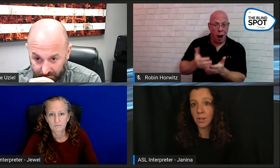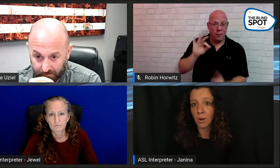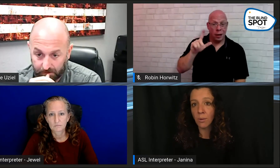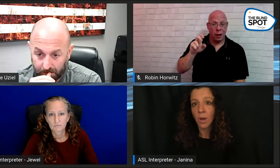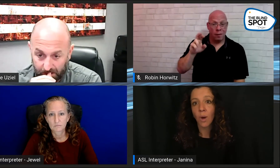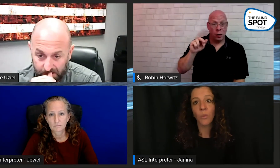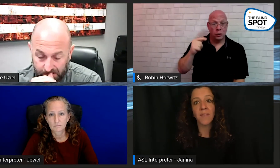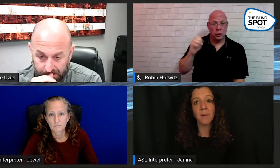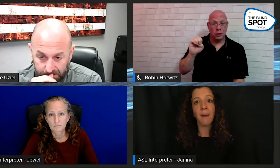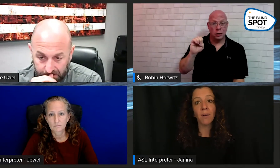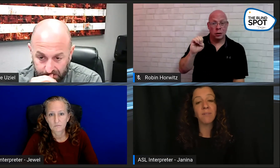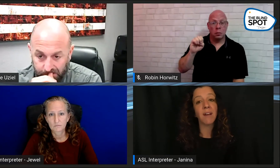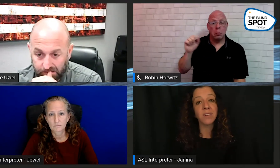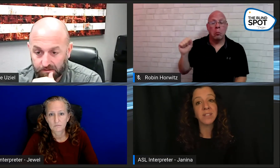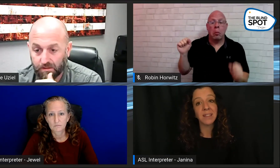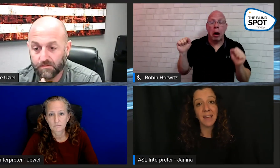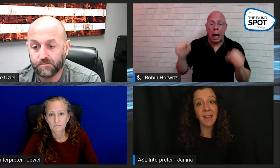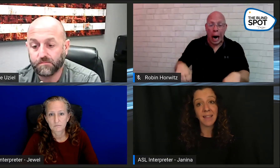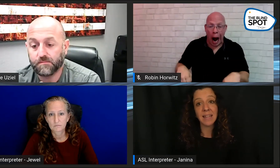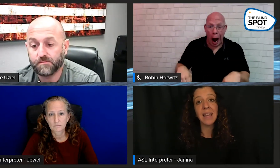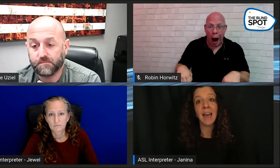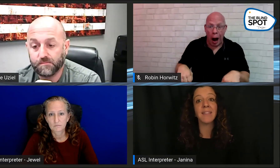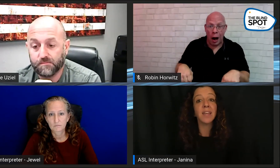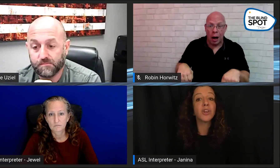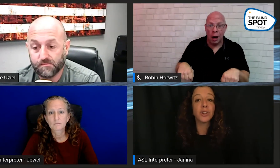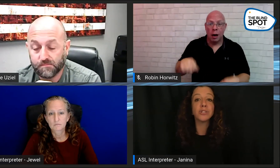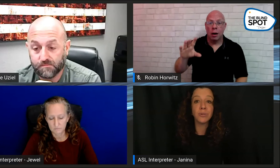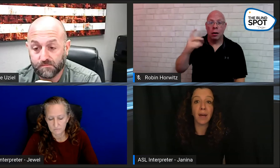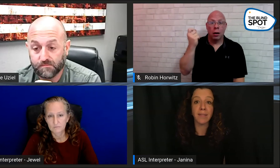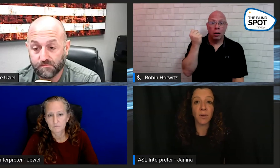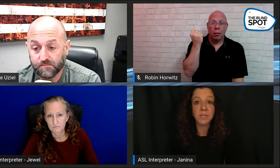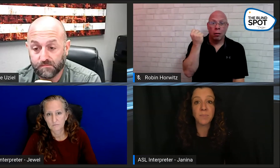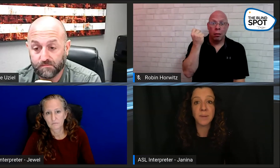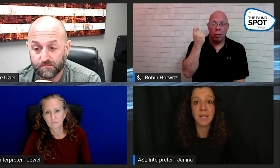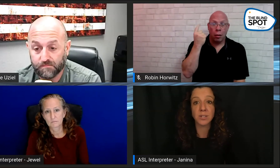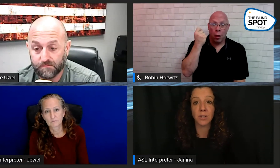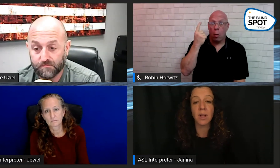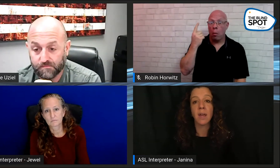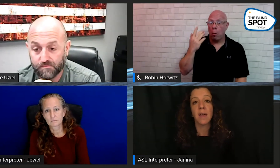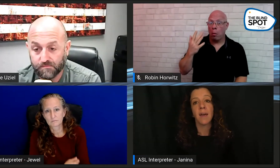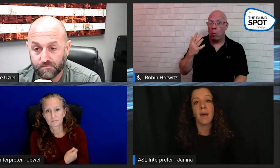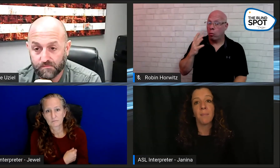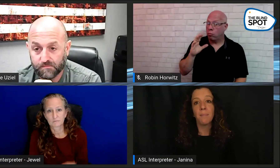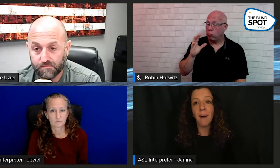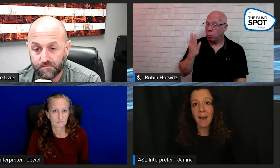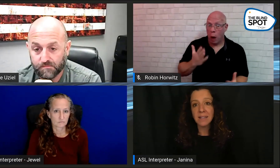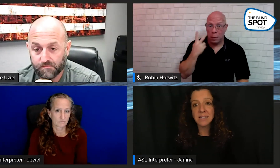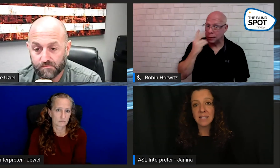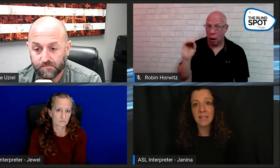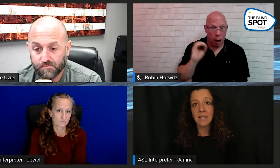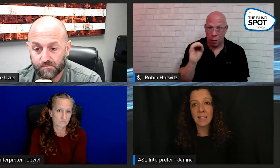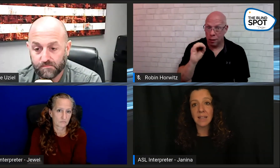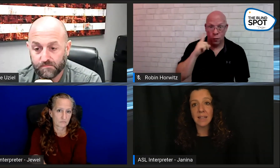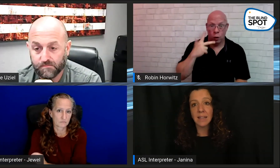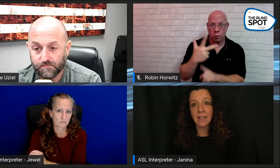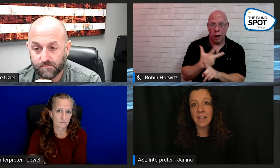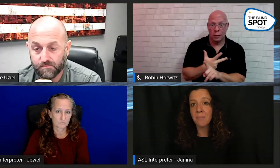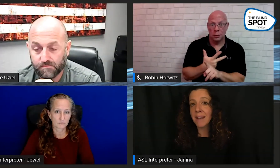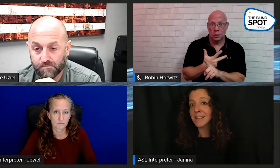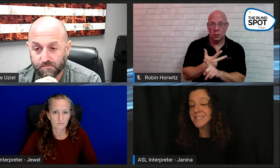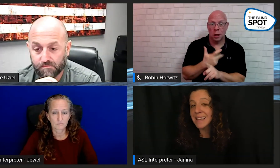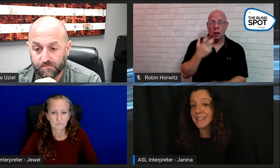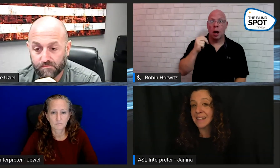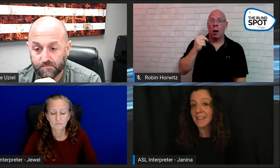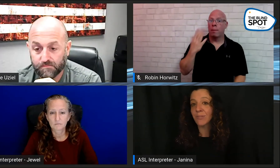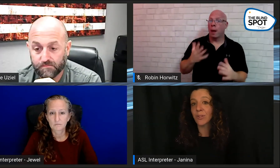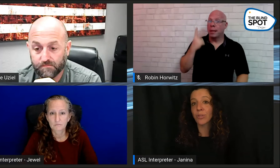told him, you know, with the amount of leverage that he had, that he could do that. That was potential. But he